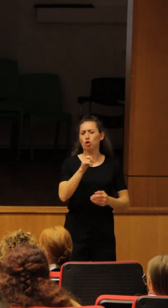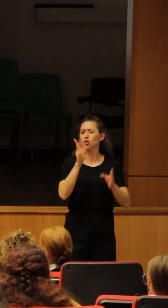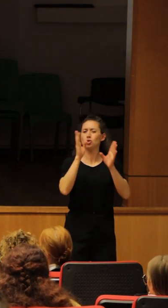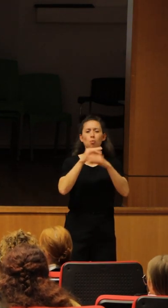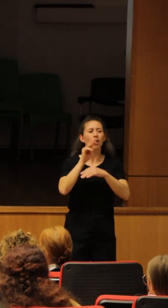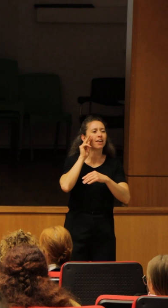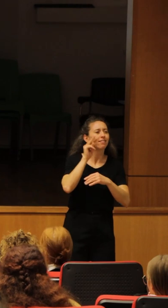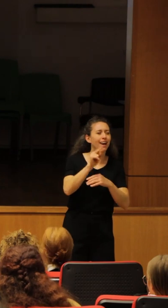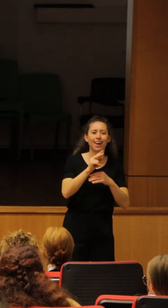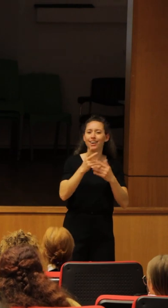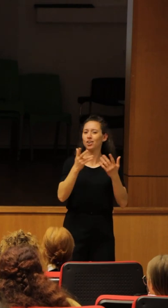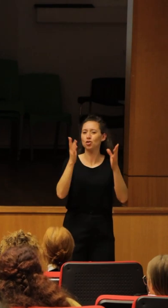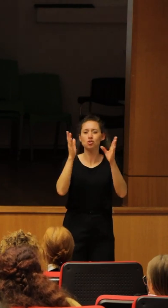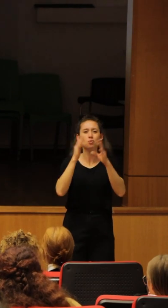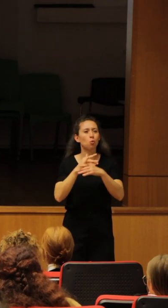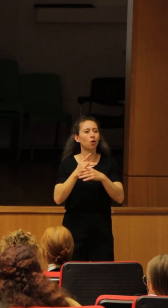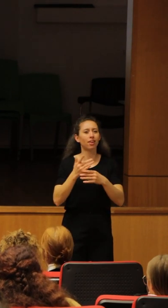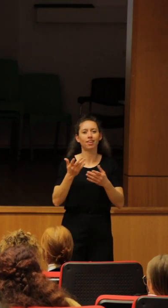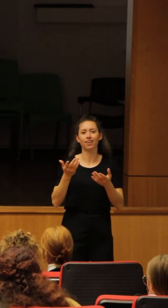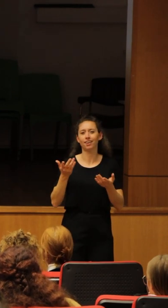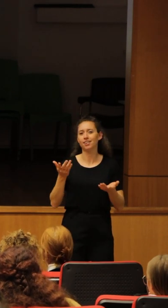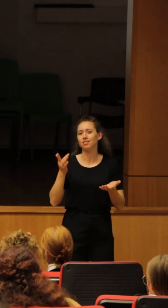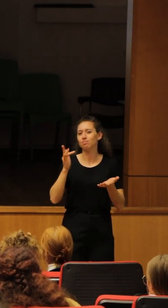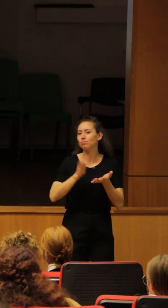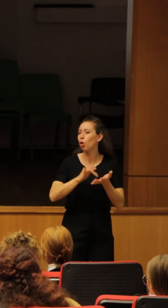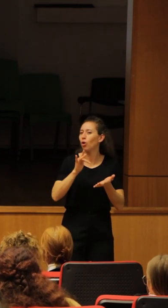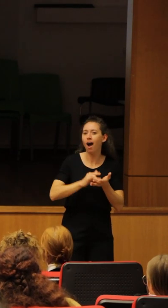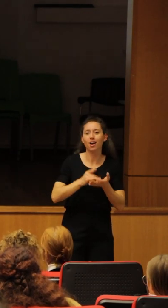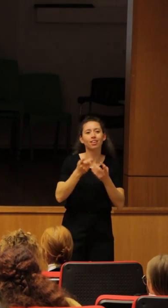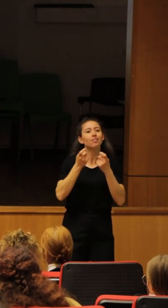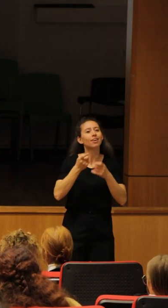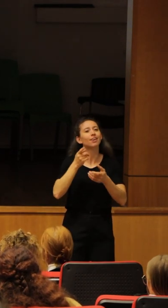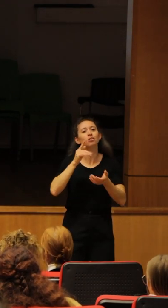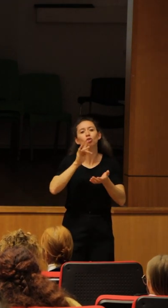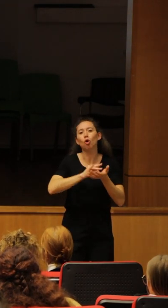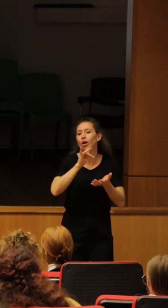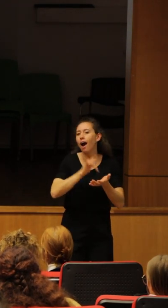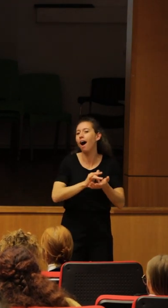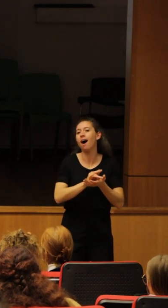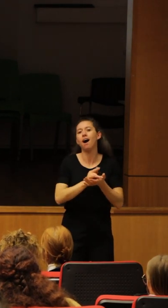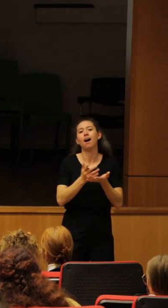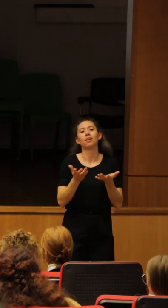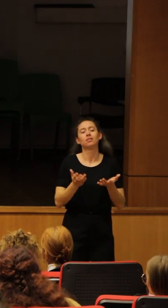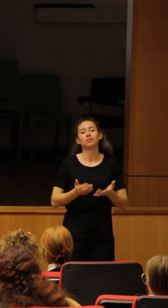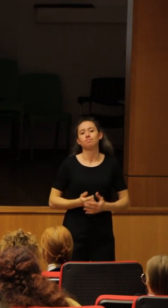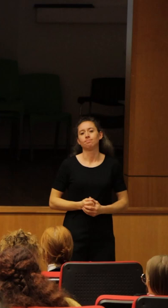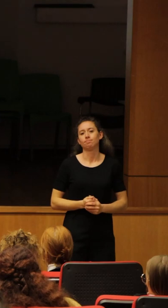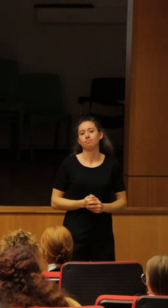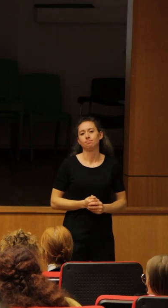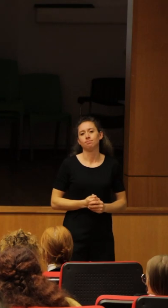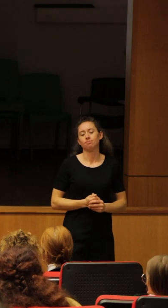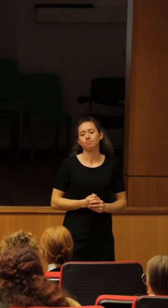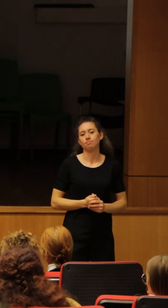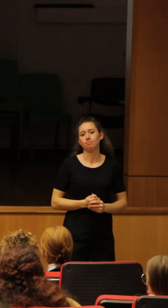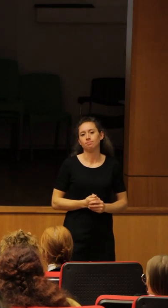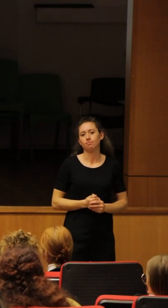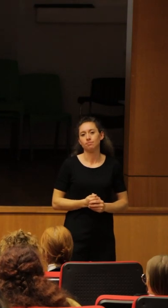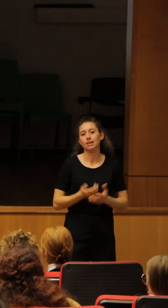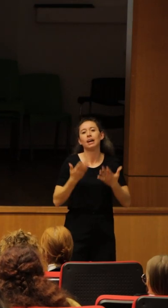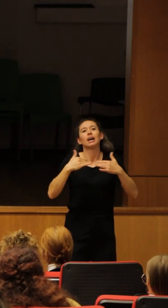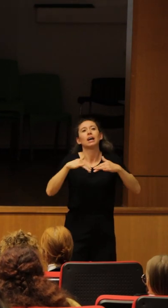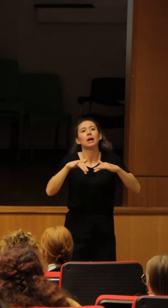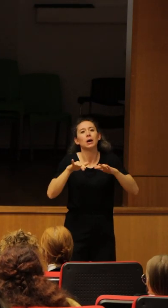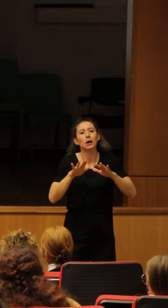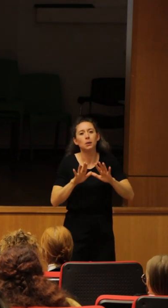abstracto. Something you can touch. El resultado tiene que ser algo que puedas tocar o algo. Heavy or light. For maybe a